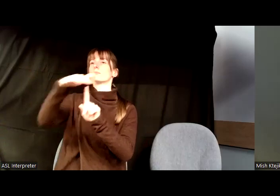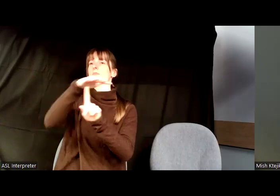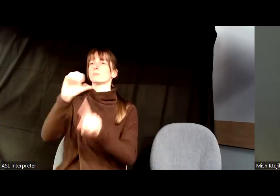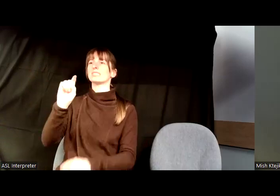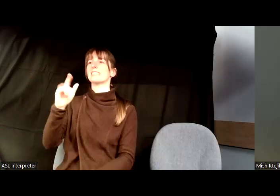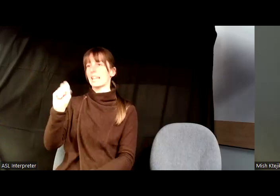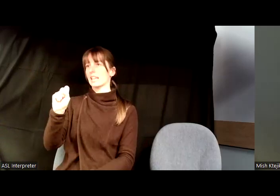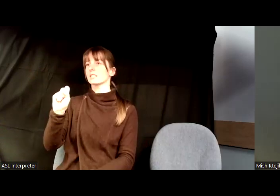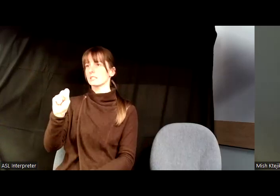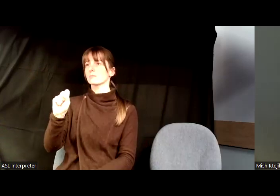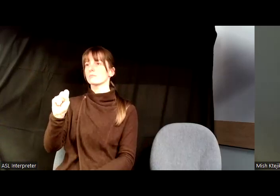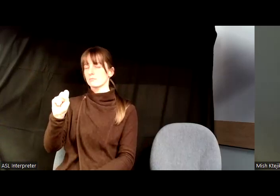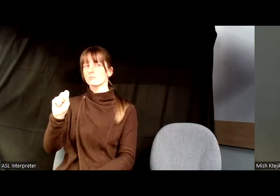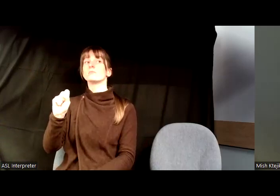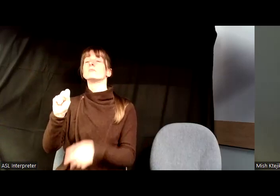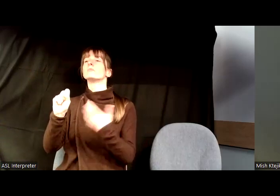And the next one